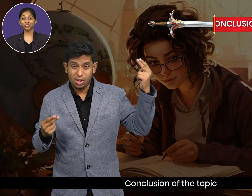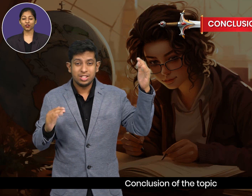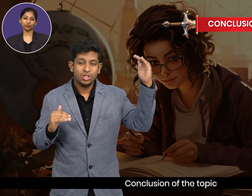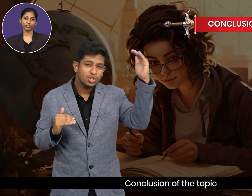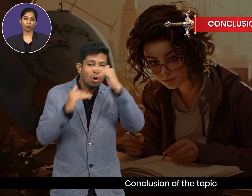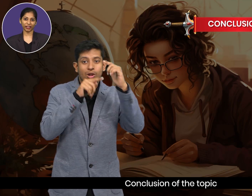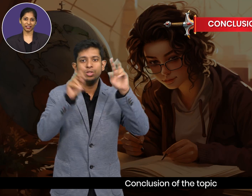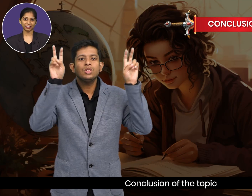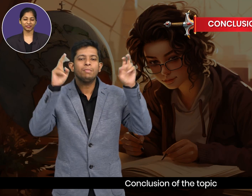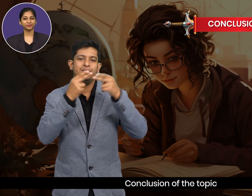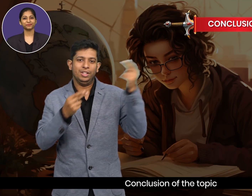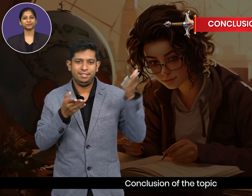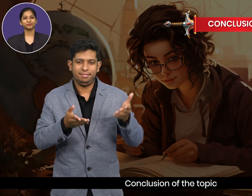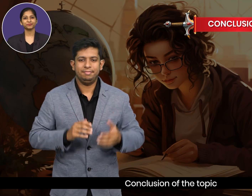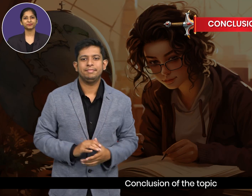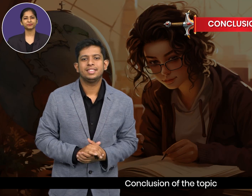Conclusion of the topic.